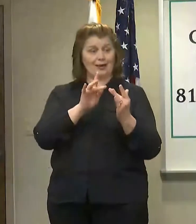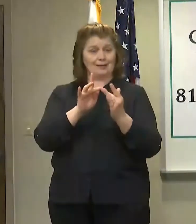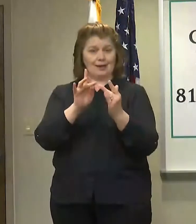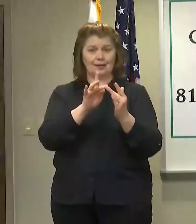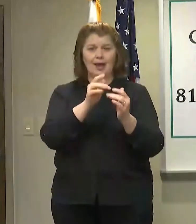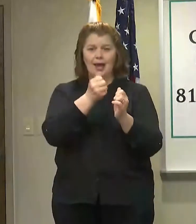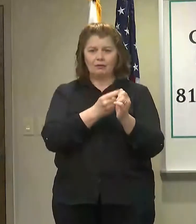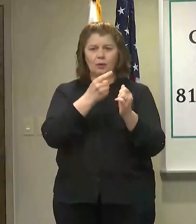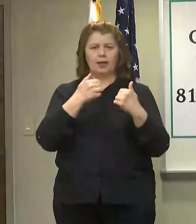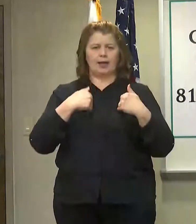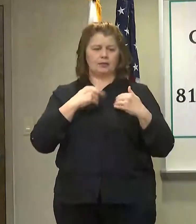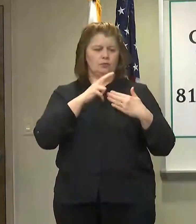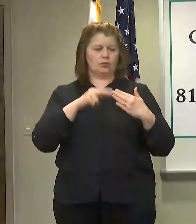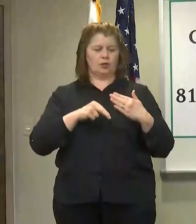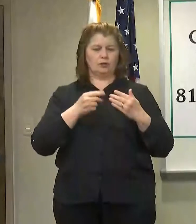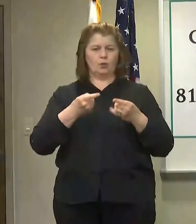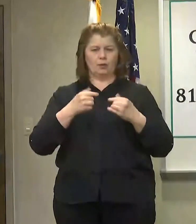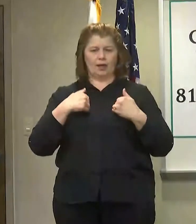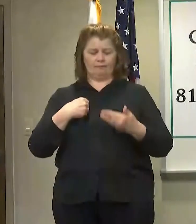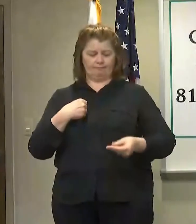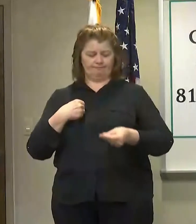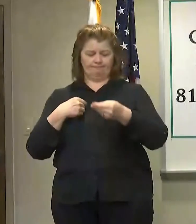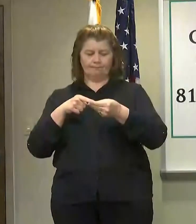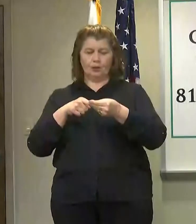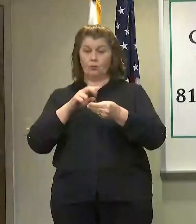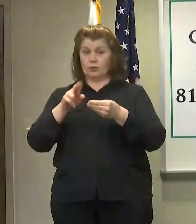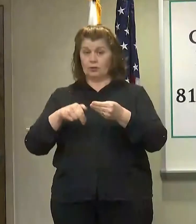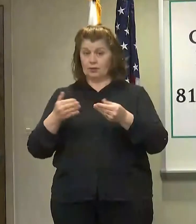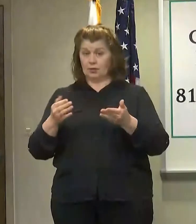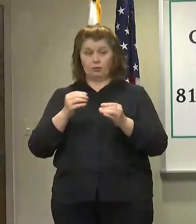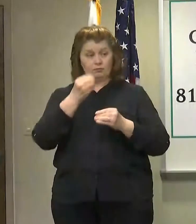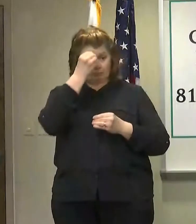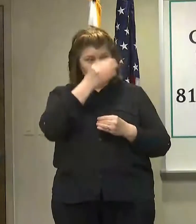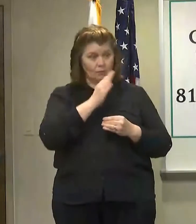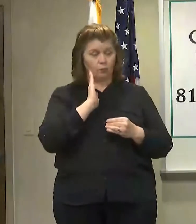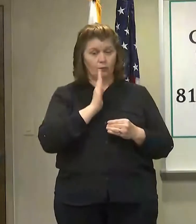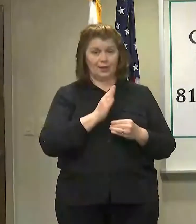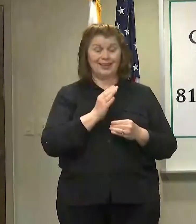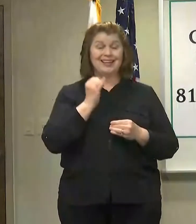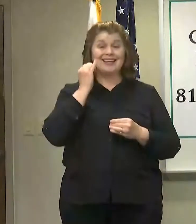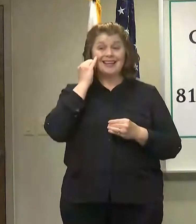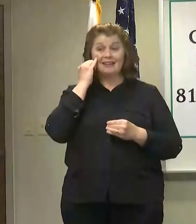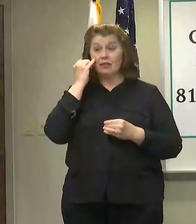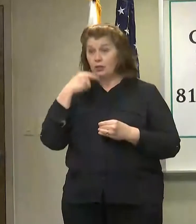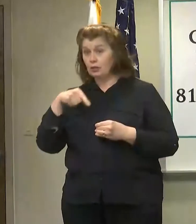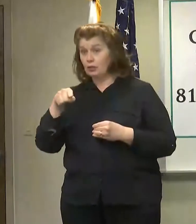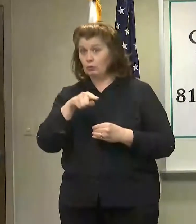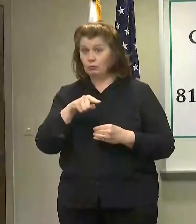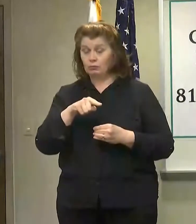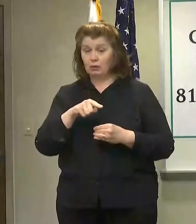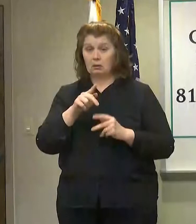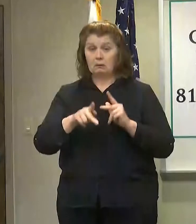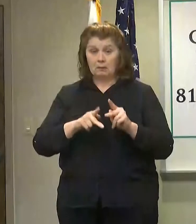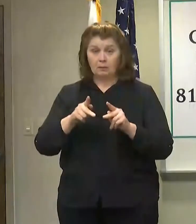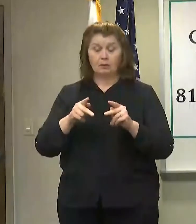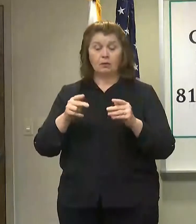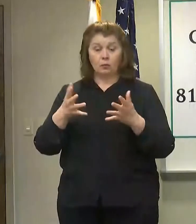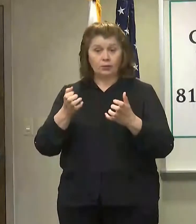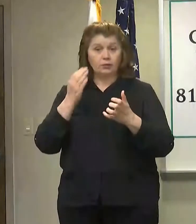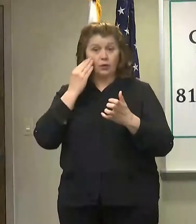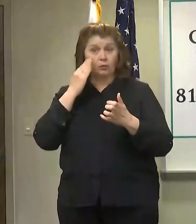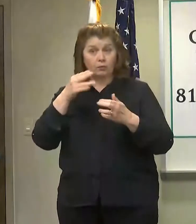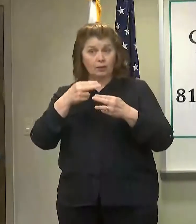have those results in hand. If the public has any concerns or questions and wants to know or wants to confirm that we have them on the list,